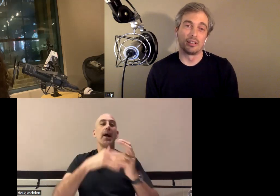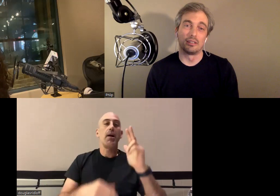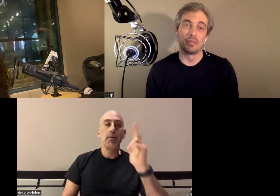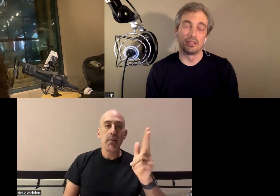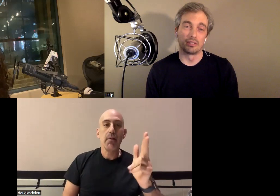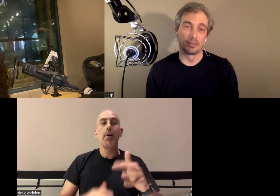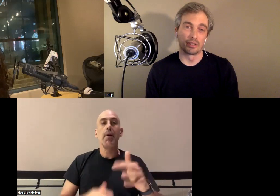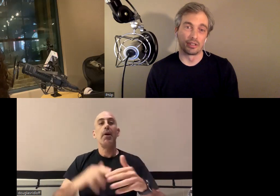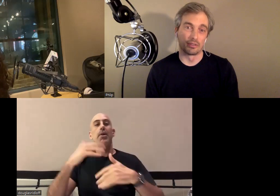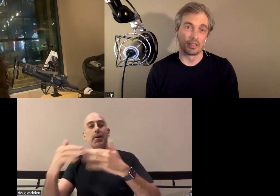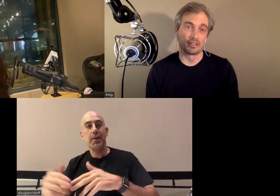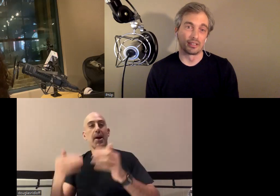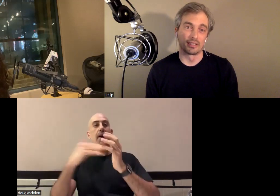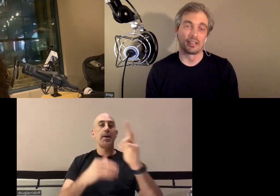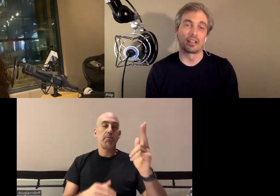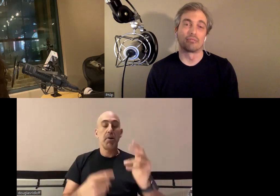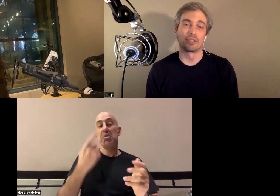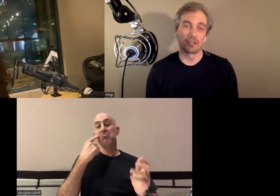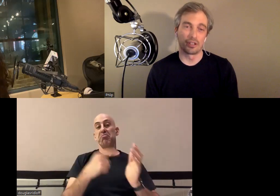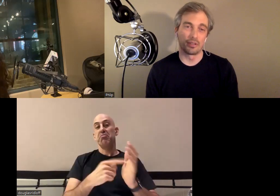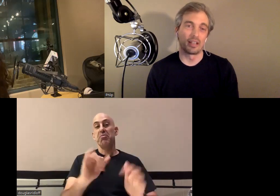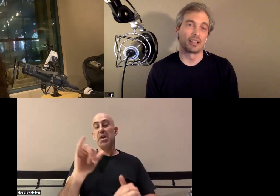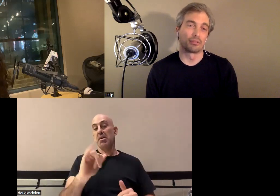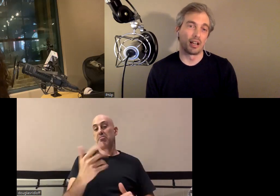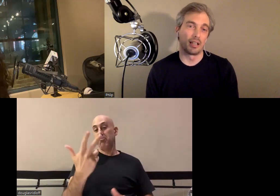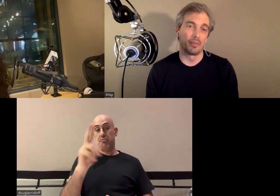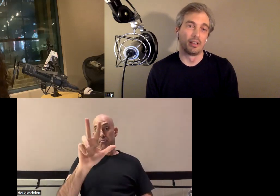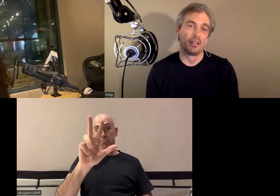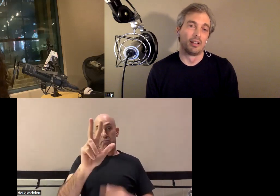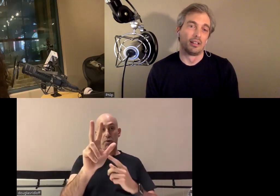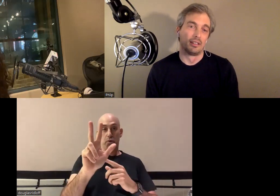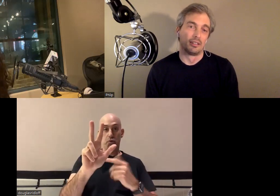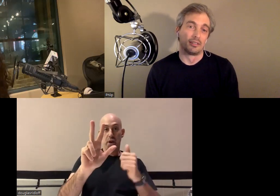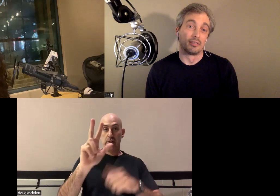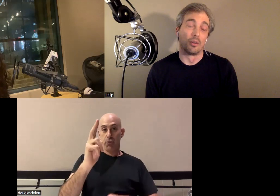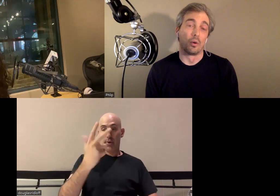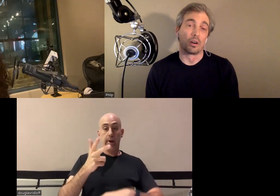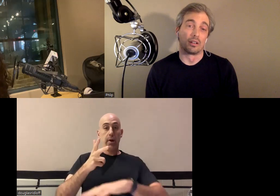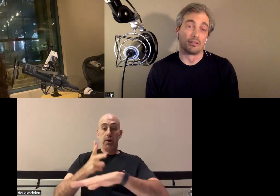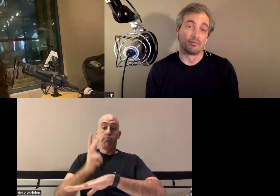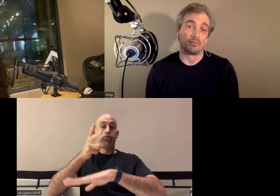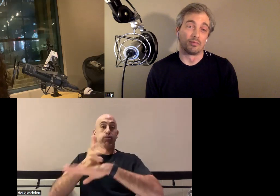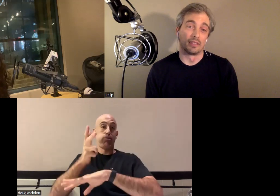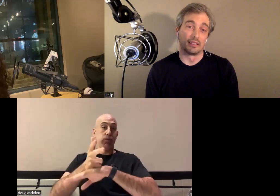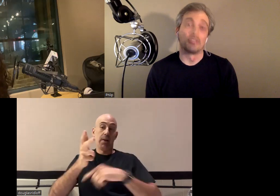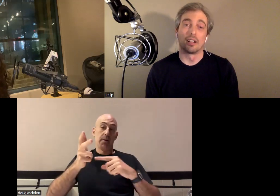shape could be used a bunch of different ways. You know, I could return to it as a rhyme,